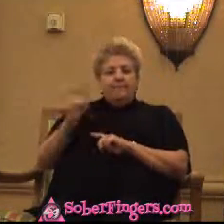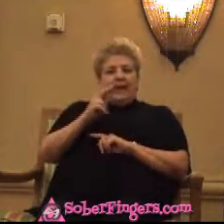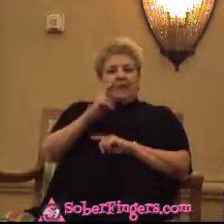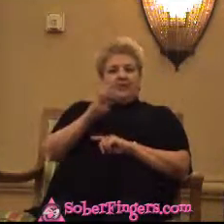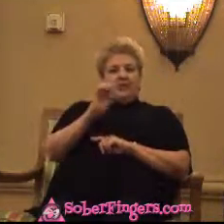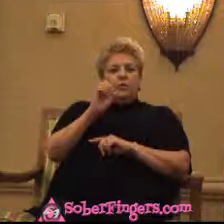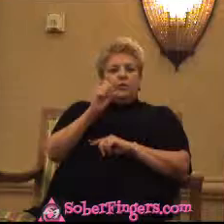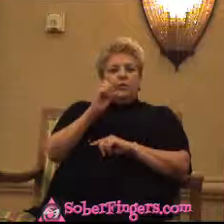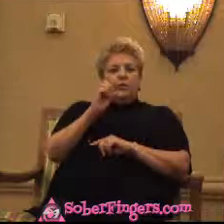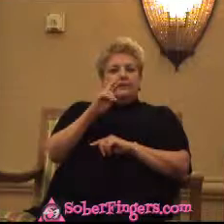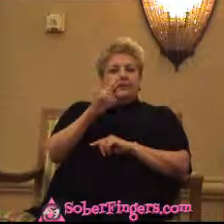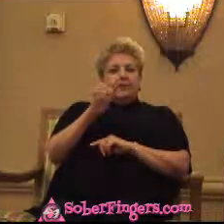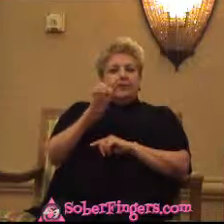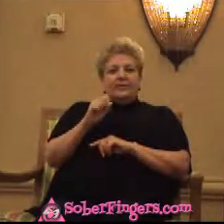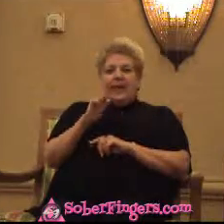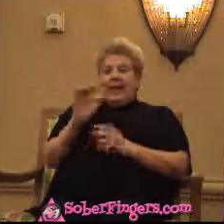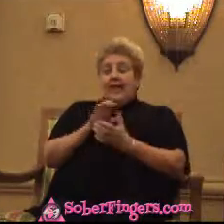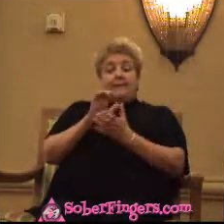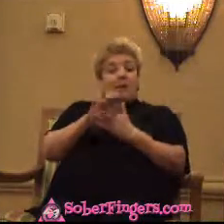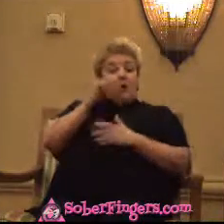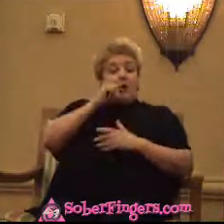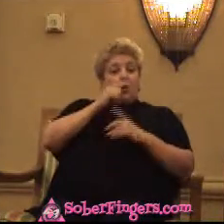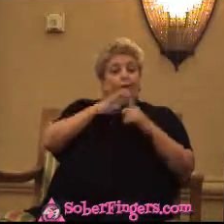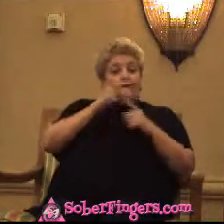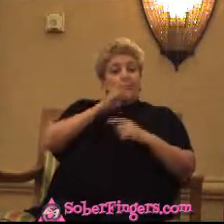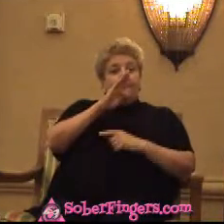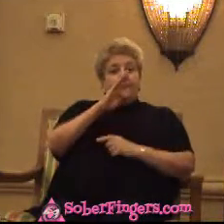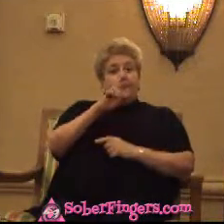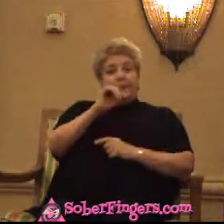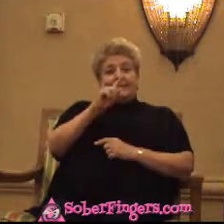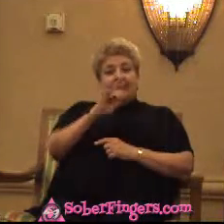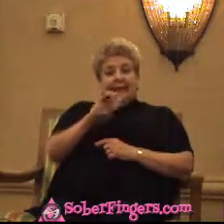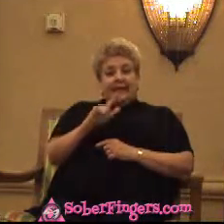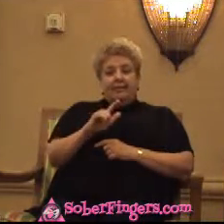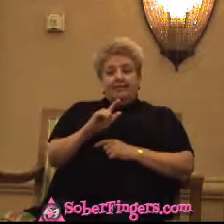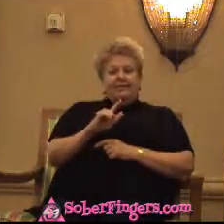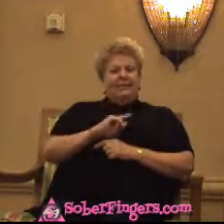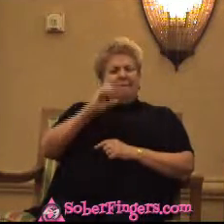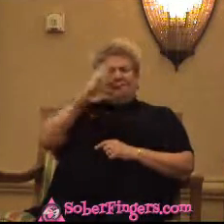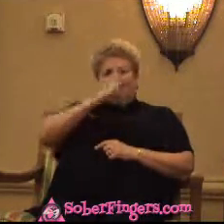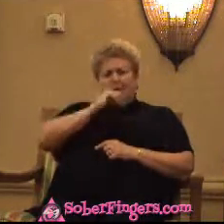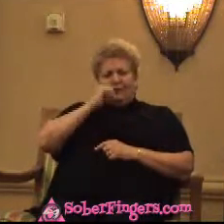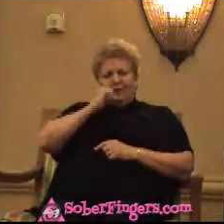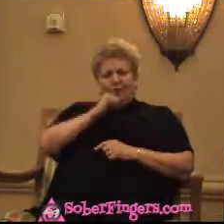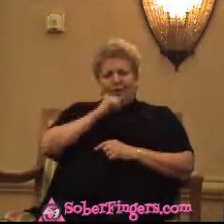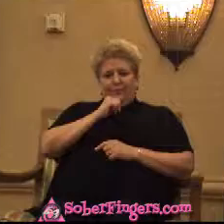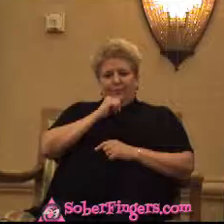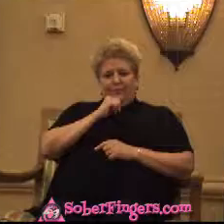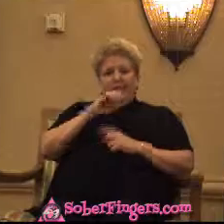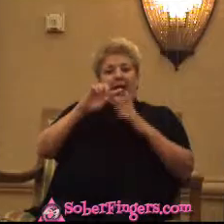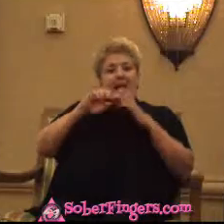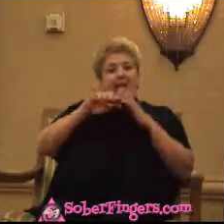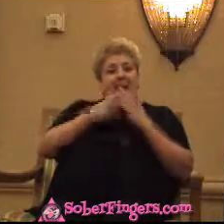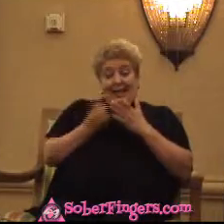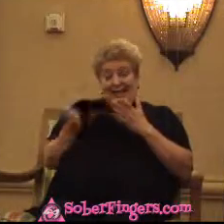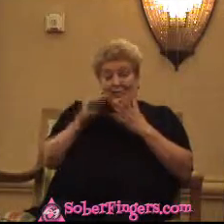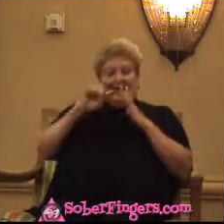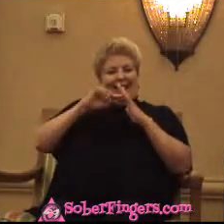He married this Brazilian girl, beautiful little girl, and they've been living with us for about a year and a half. He just started law school last week in